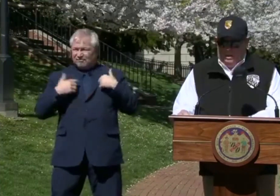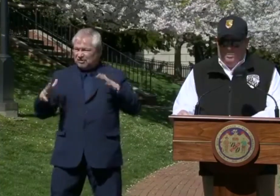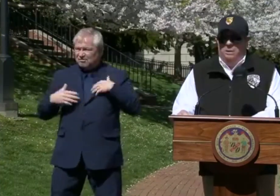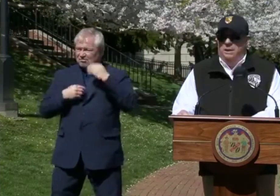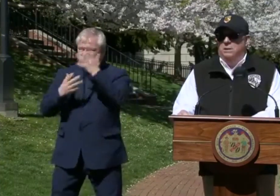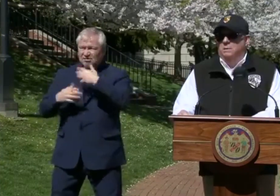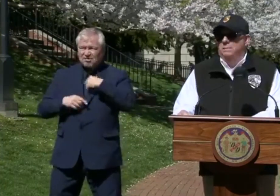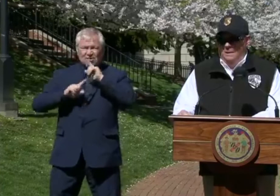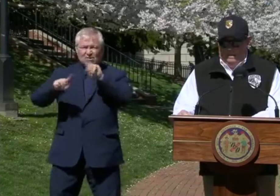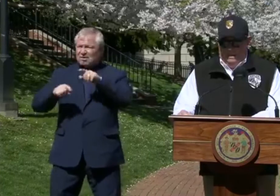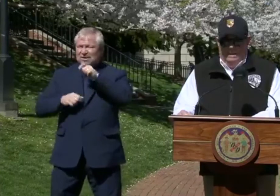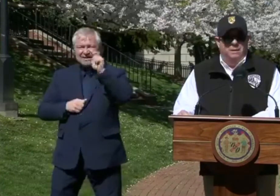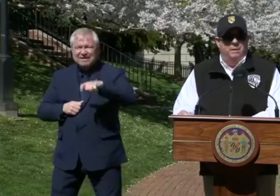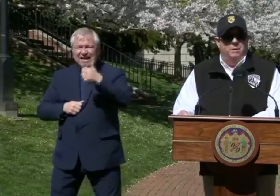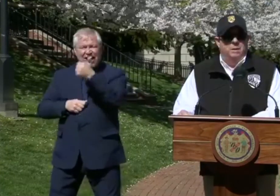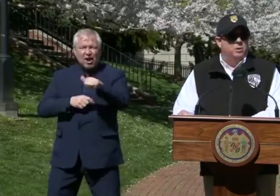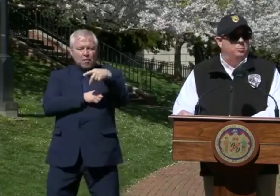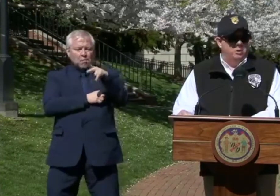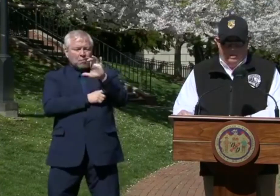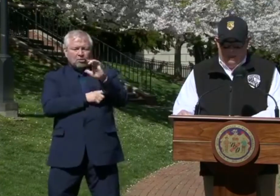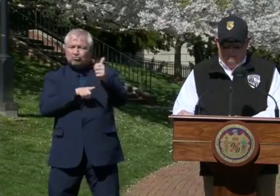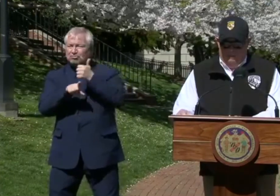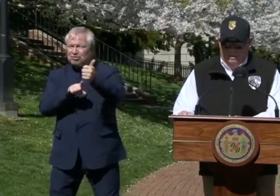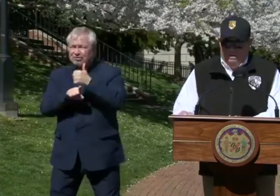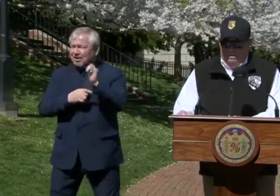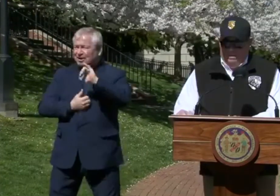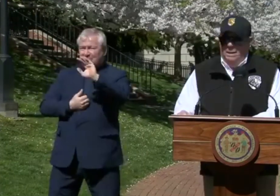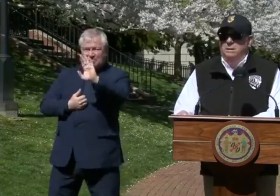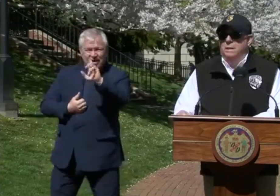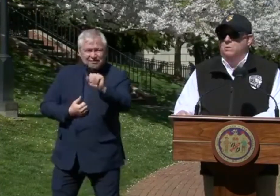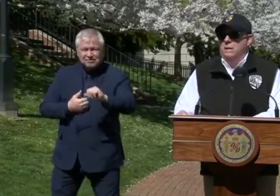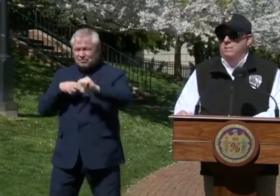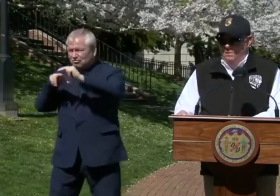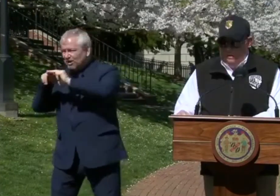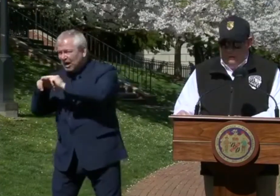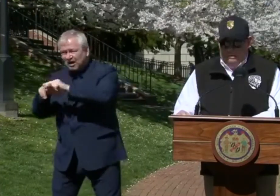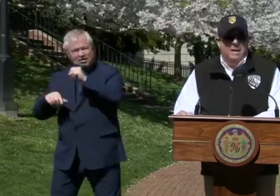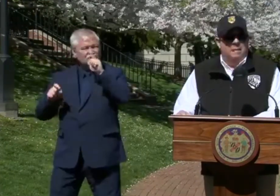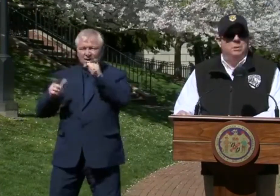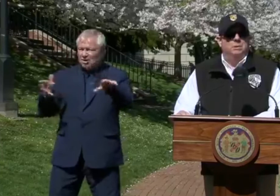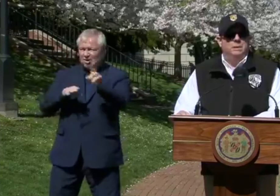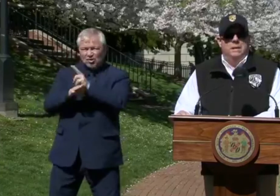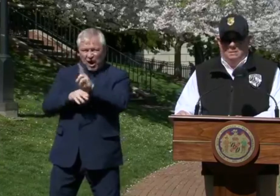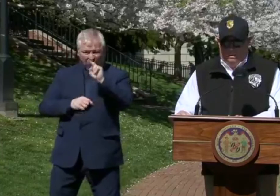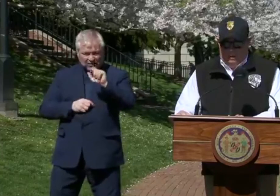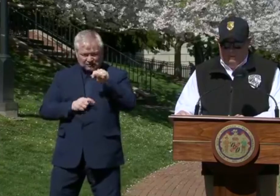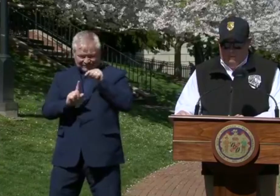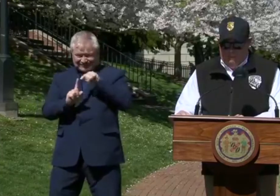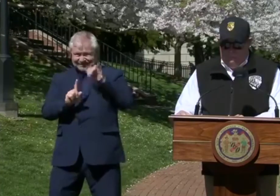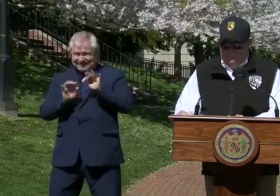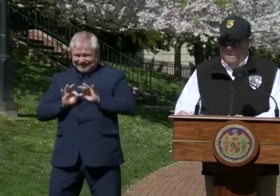public transportation unless they are essential personnel or unless that travel is absolutely